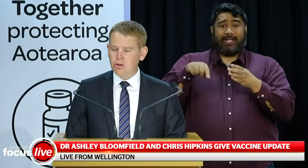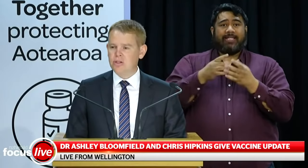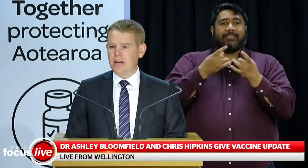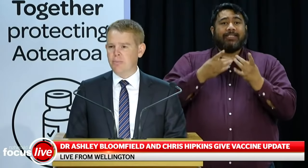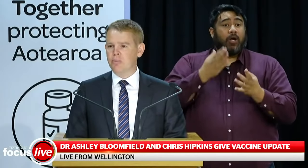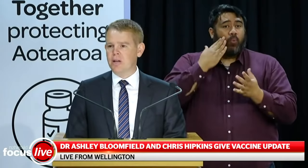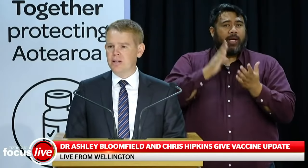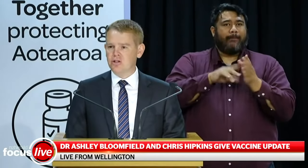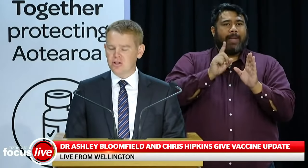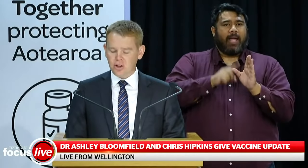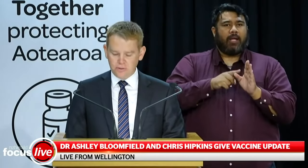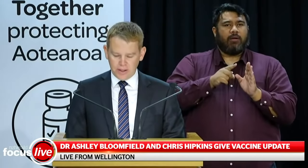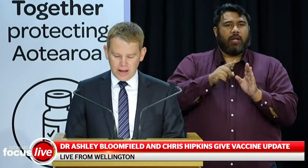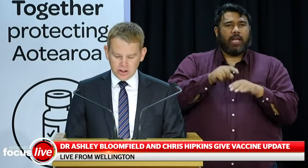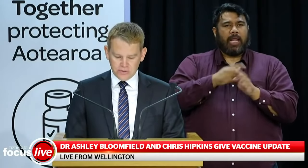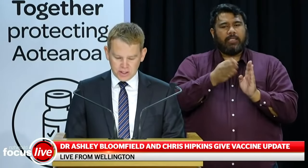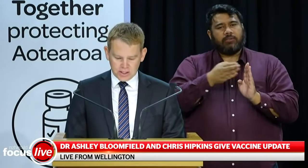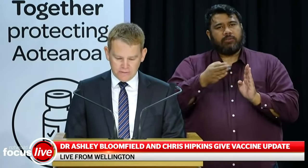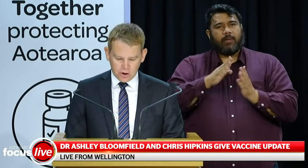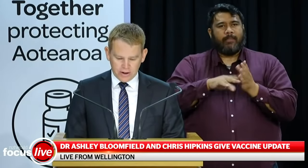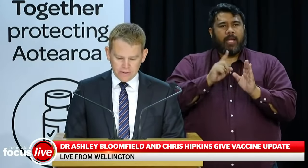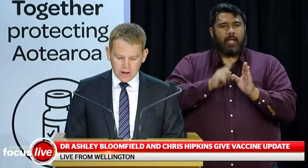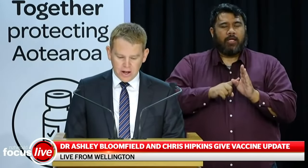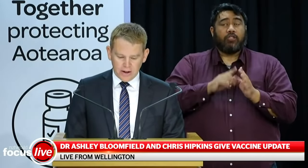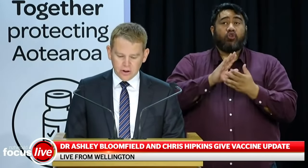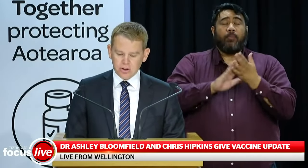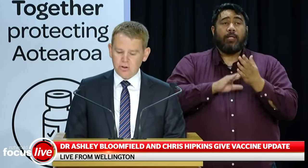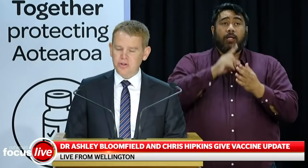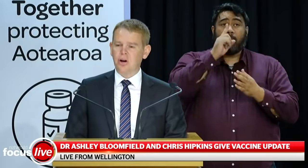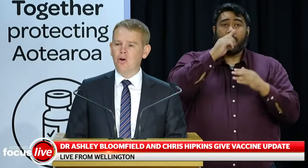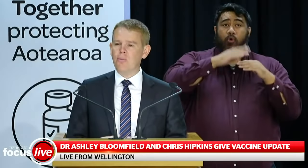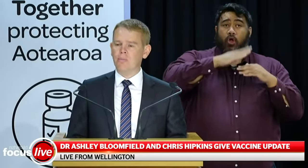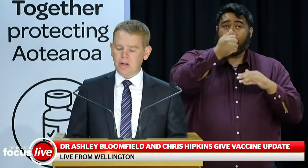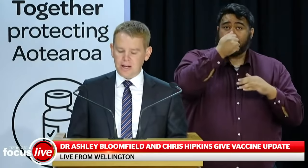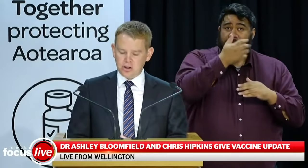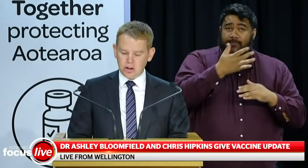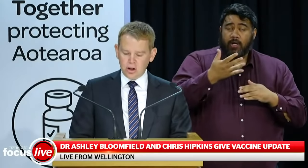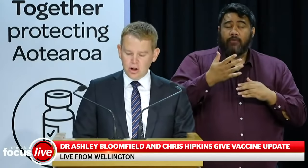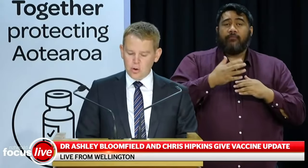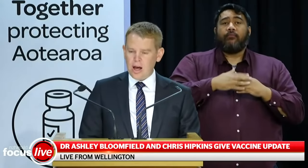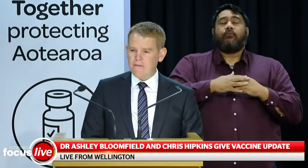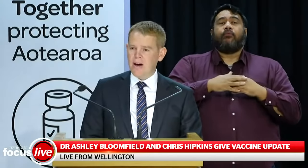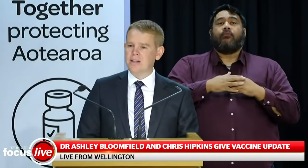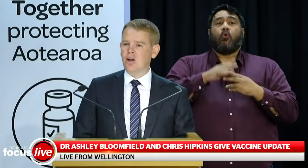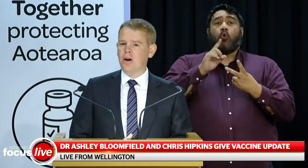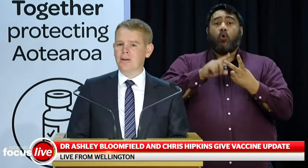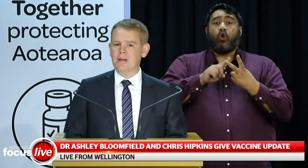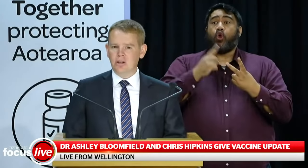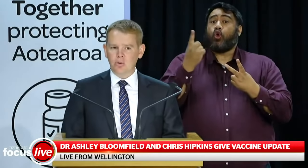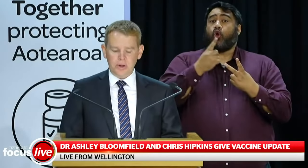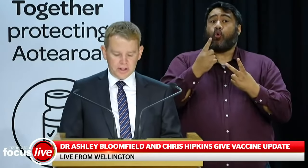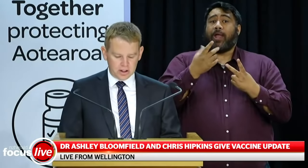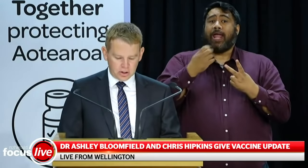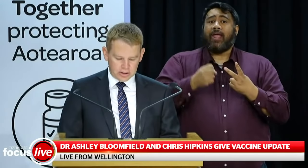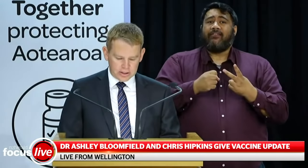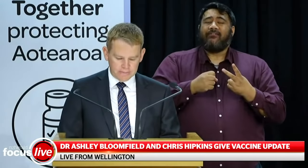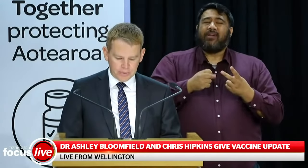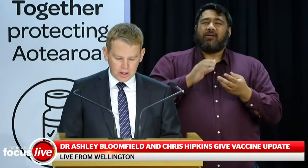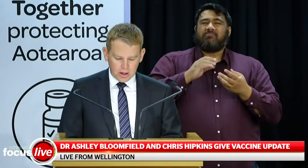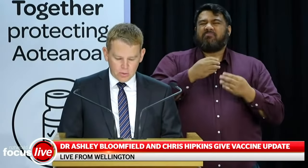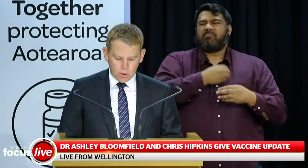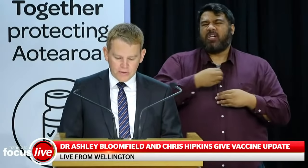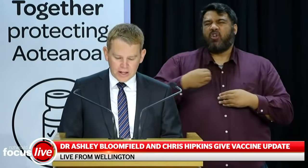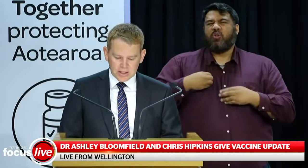and it includes our populations over the age of 65 and those across the whole population who have underlying medical